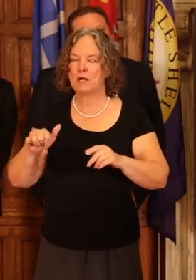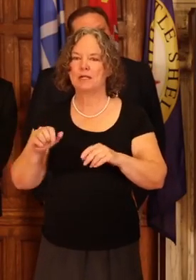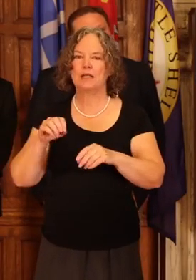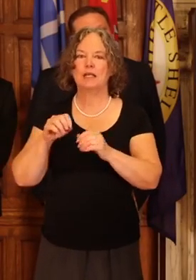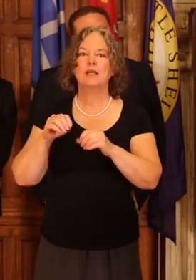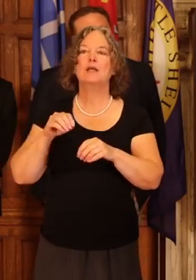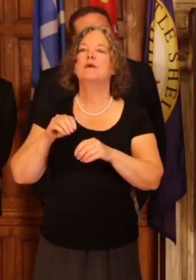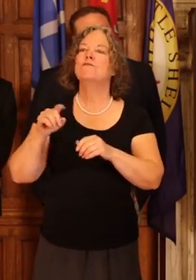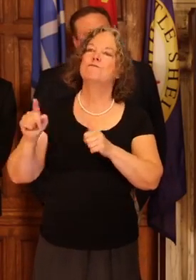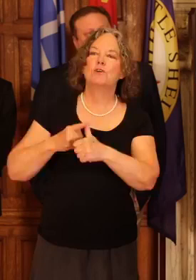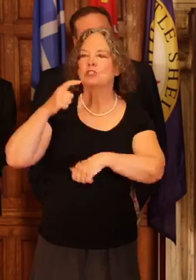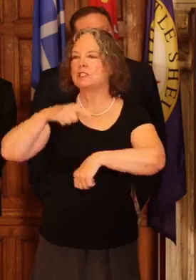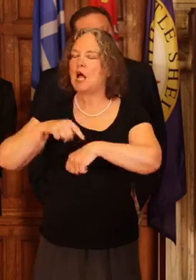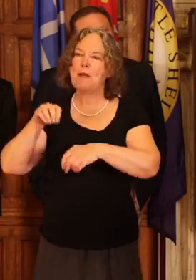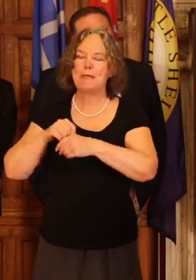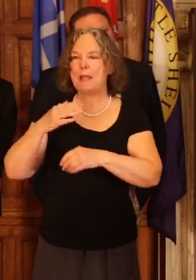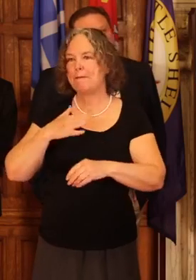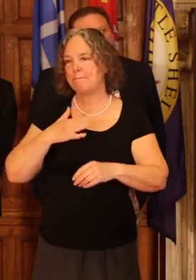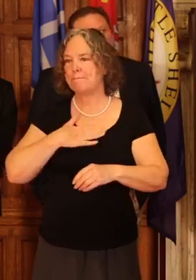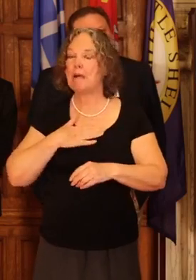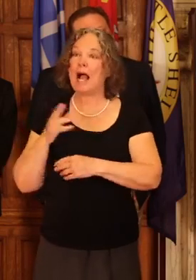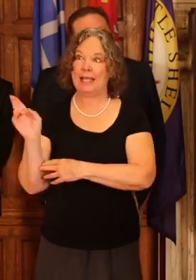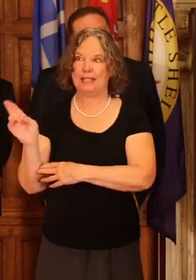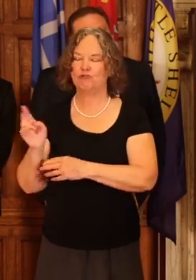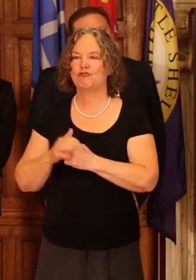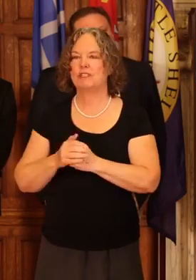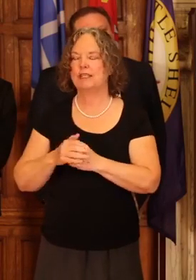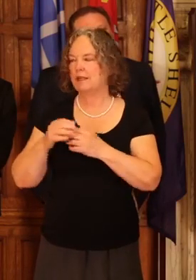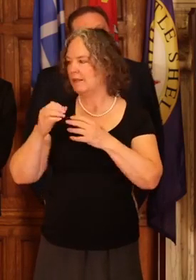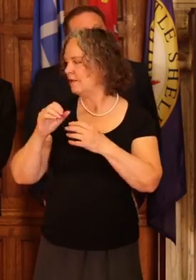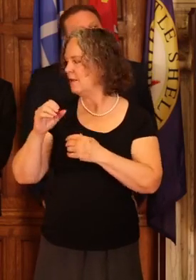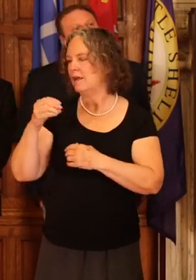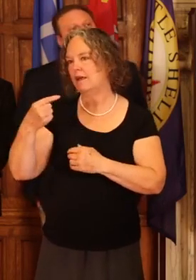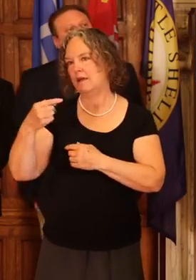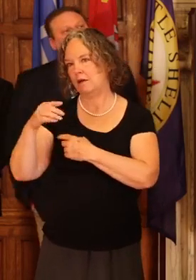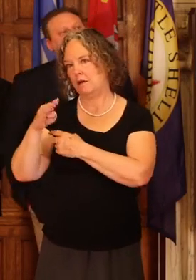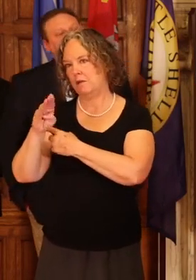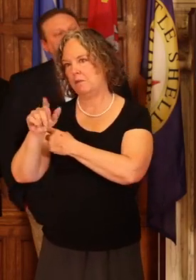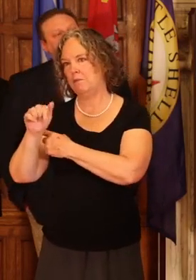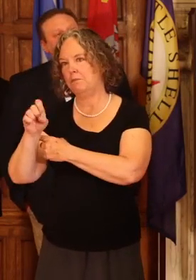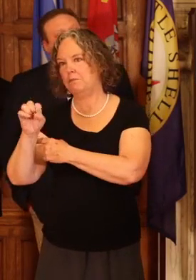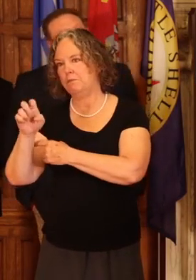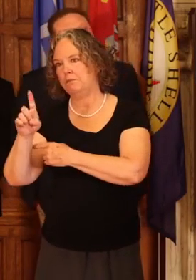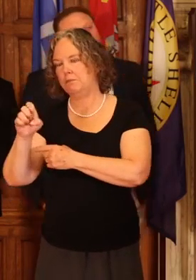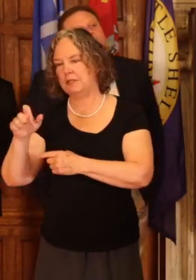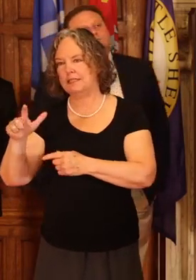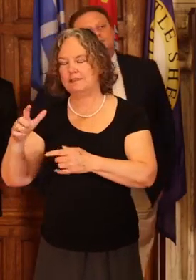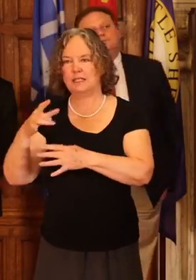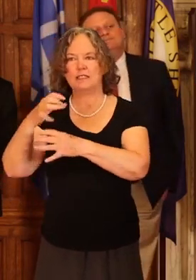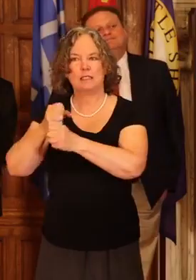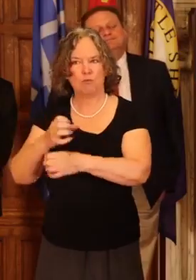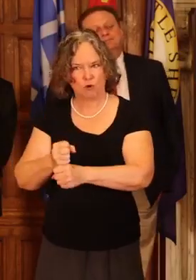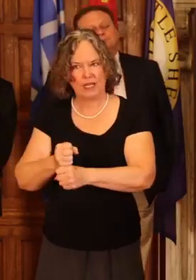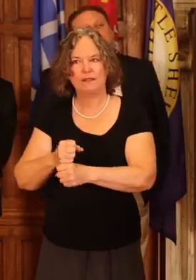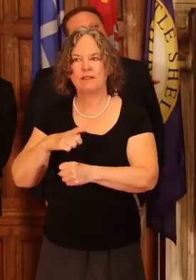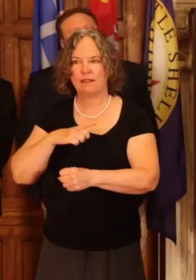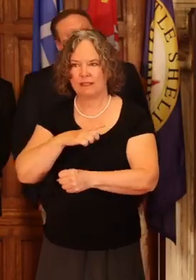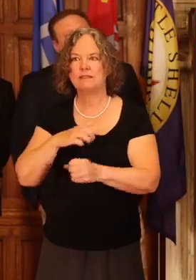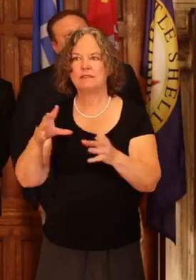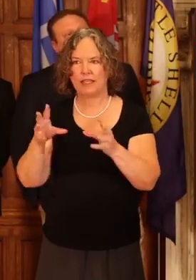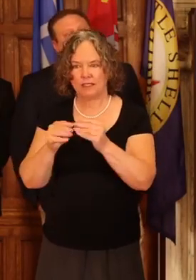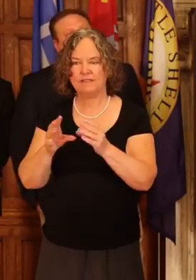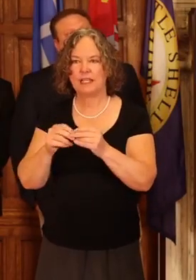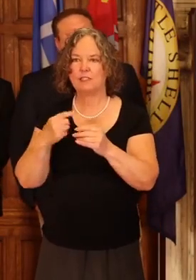my history. The Governor and President Blaisdell did a great job recapping the policy session for the legislative session.